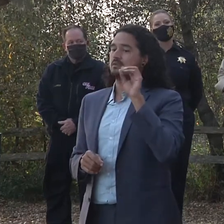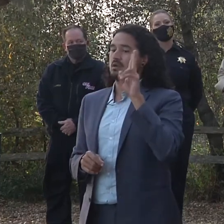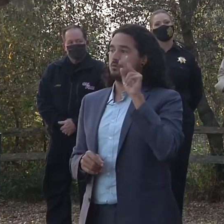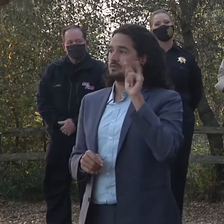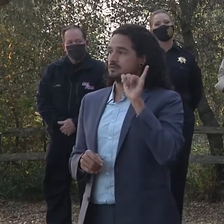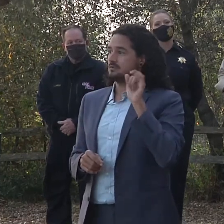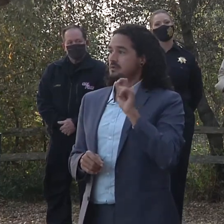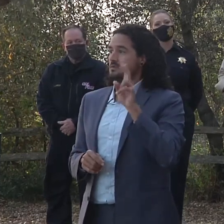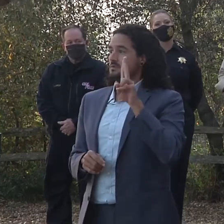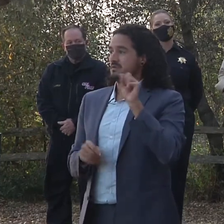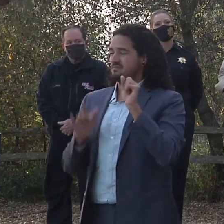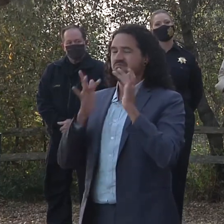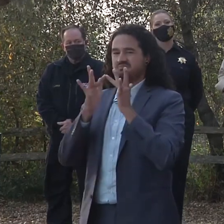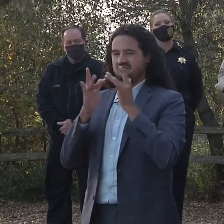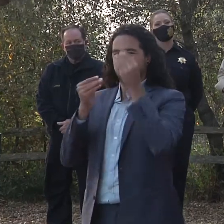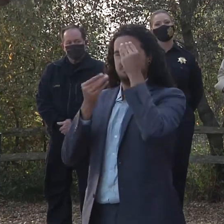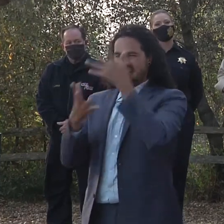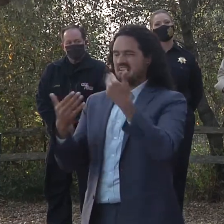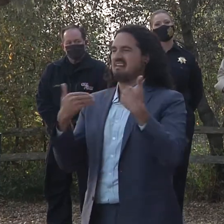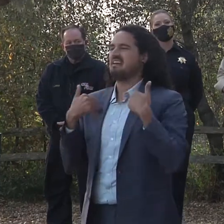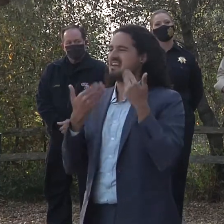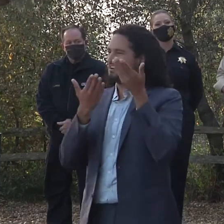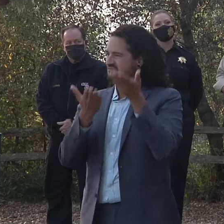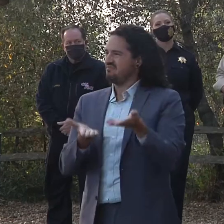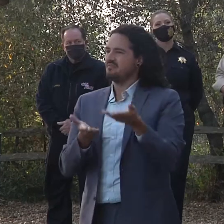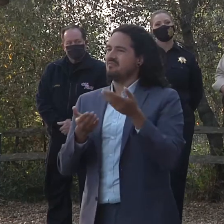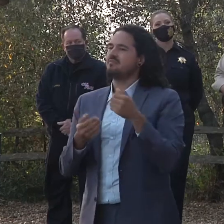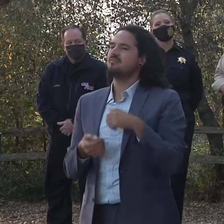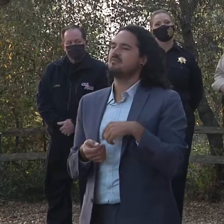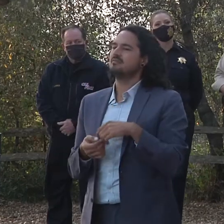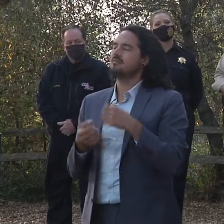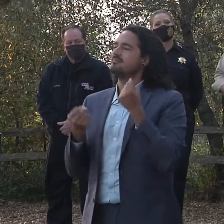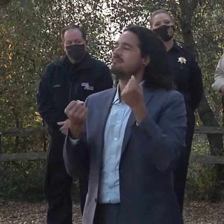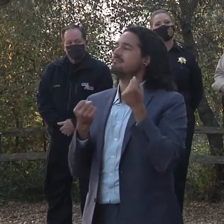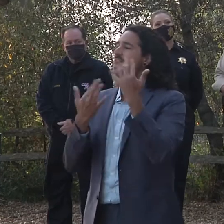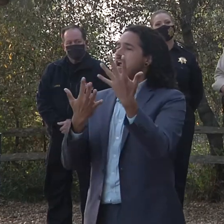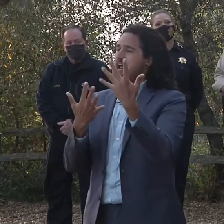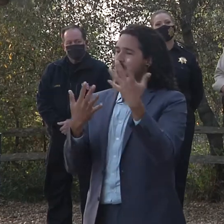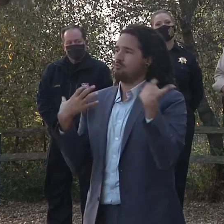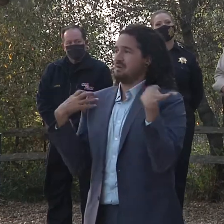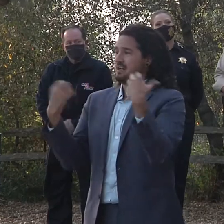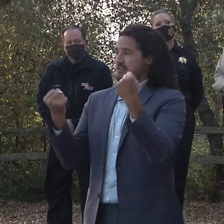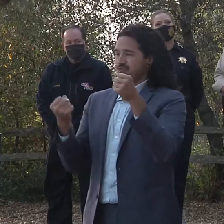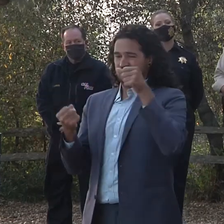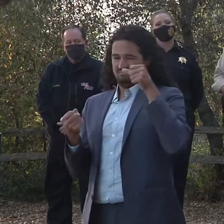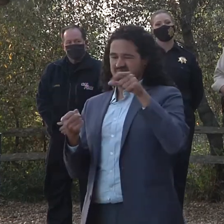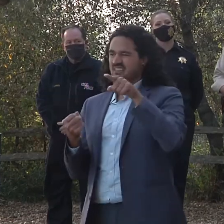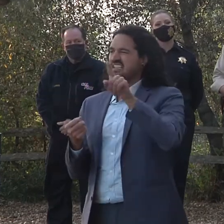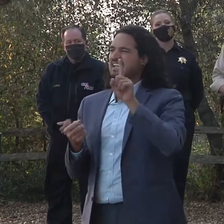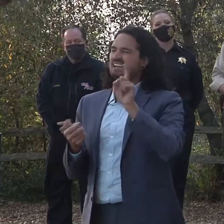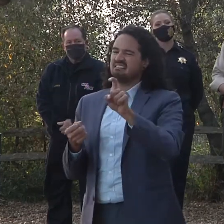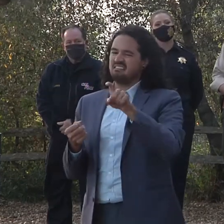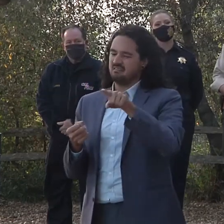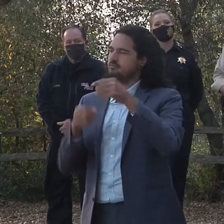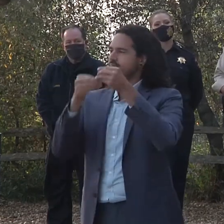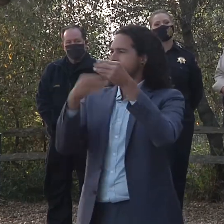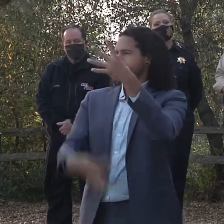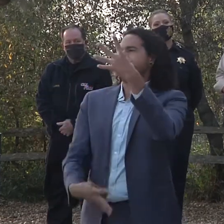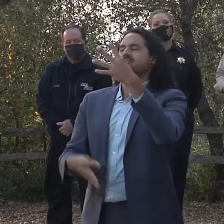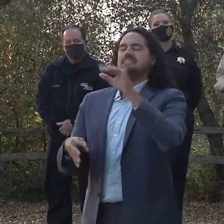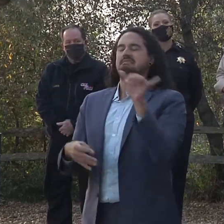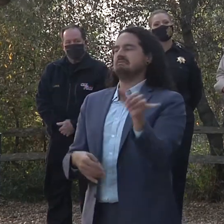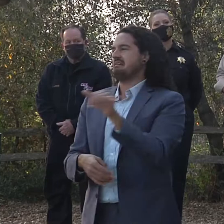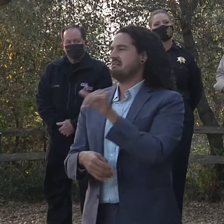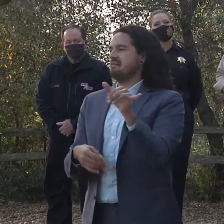and you'll find a link to the virtual recovery center. So a lot of these services are available online and you can access